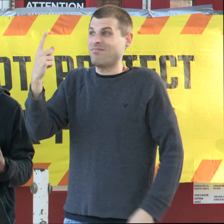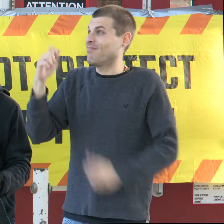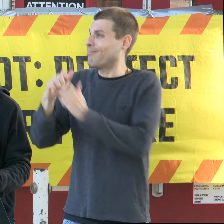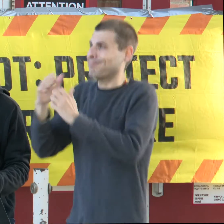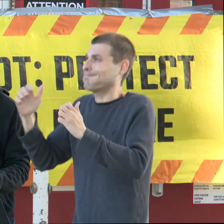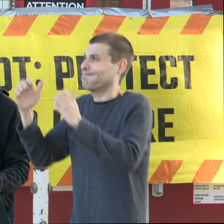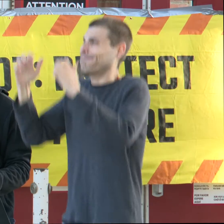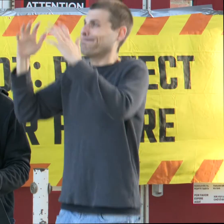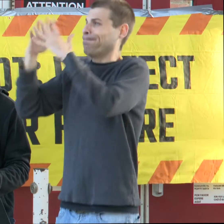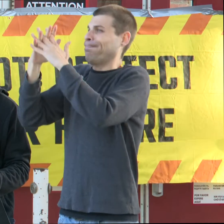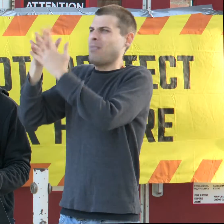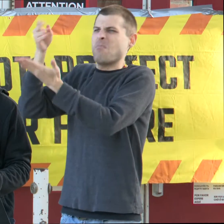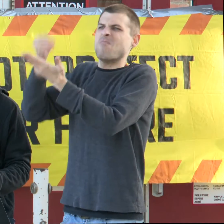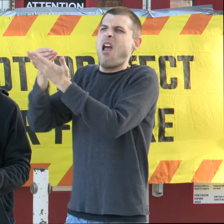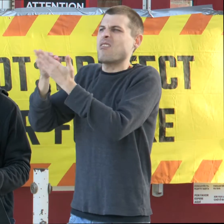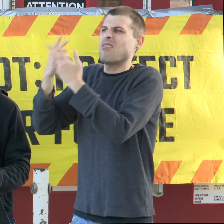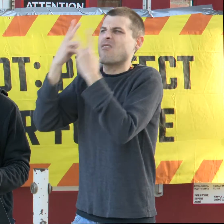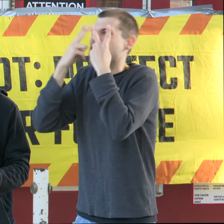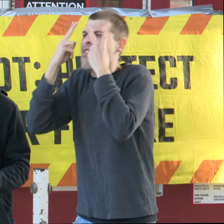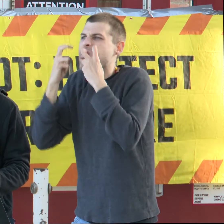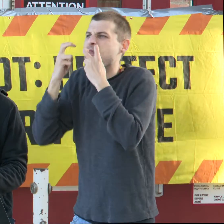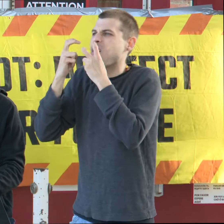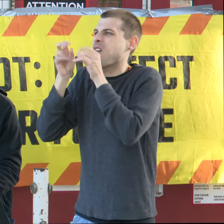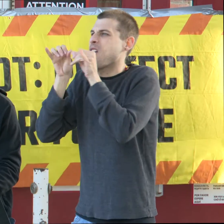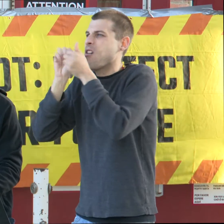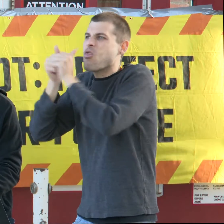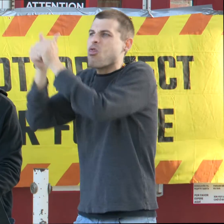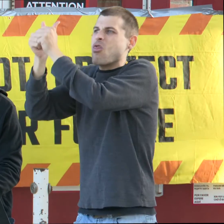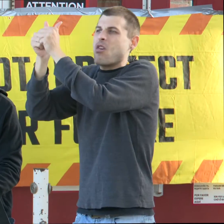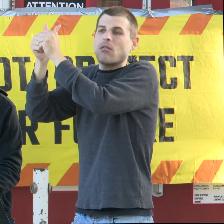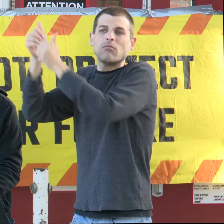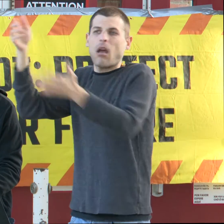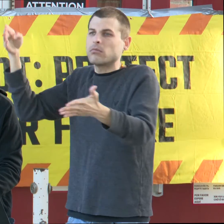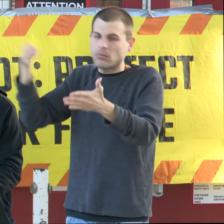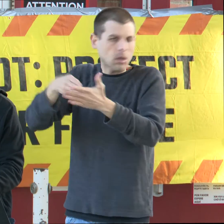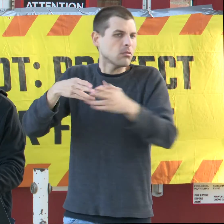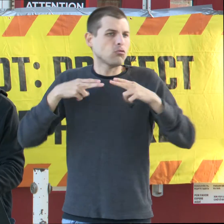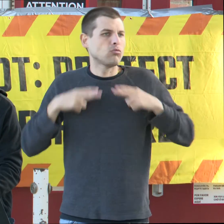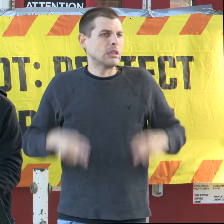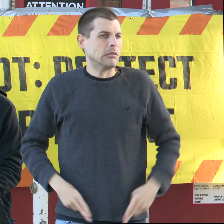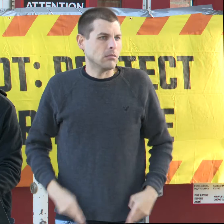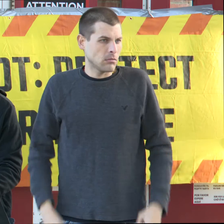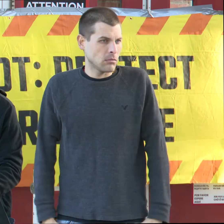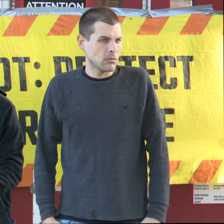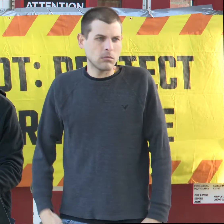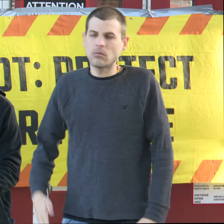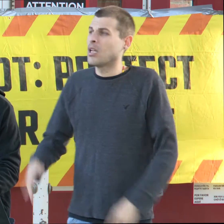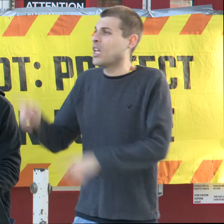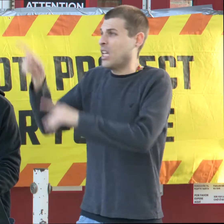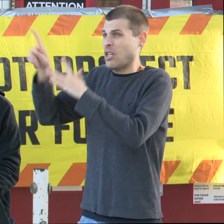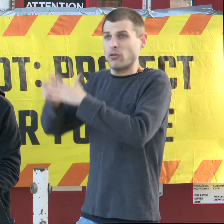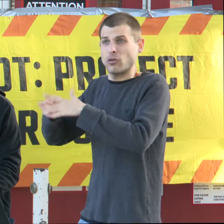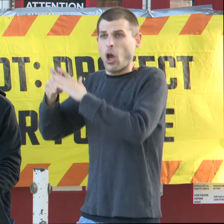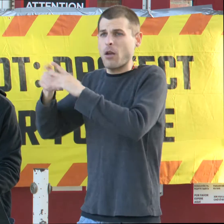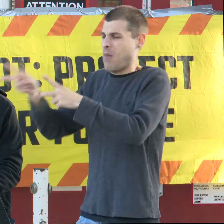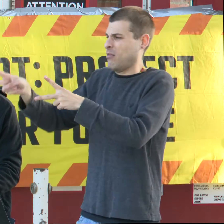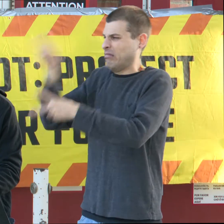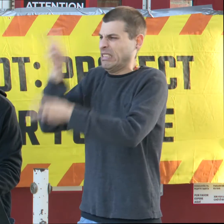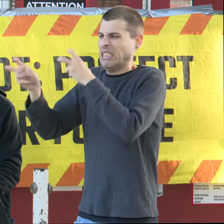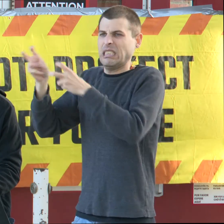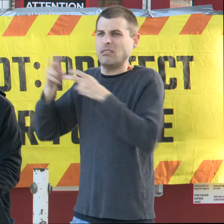since the establishment, since the importing of abducted,